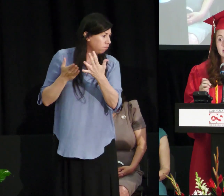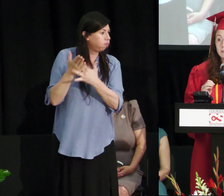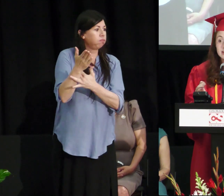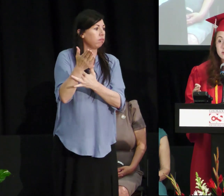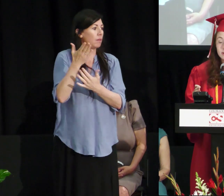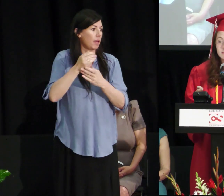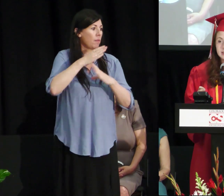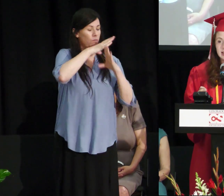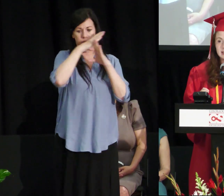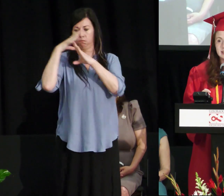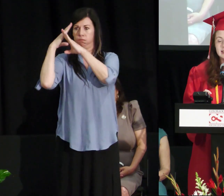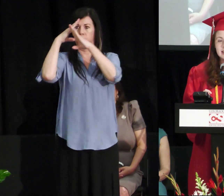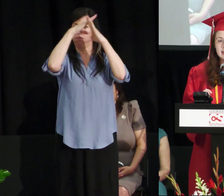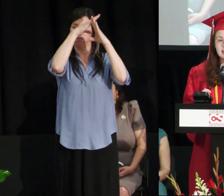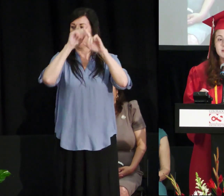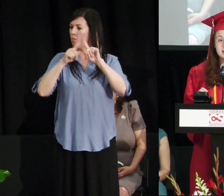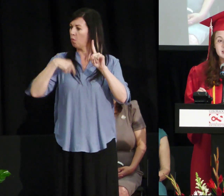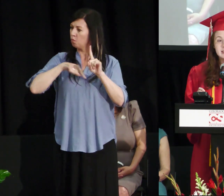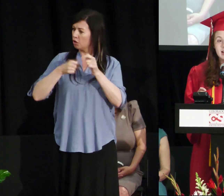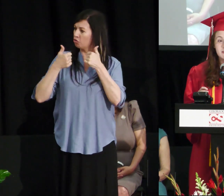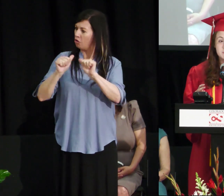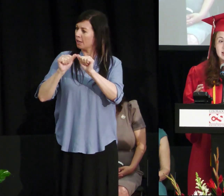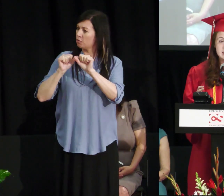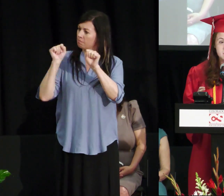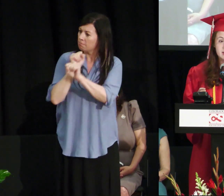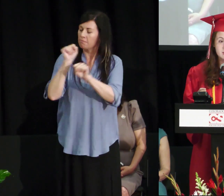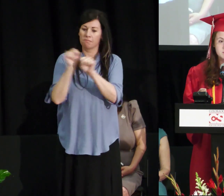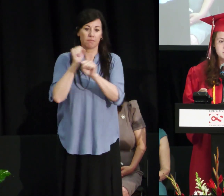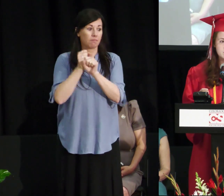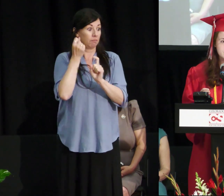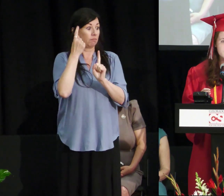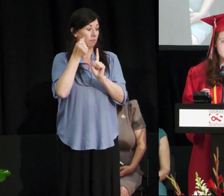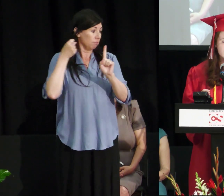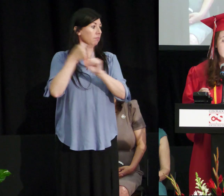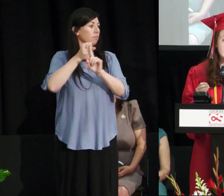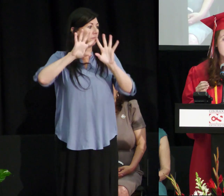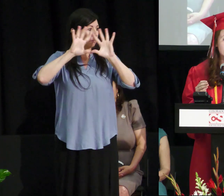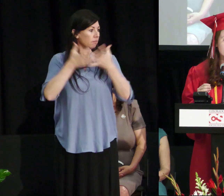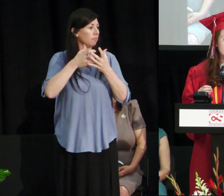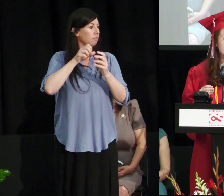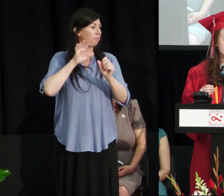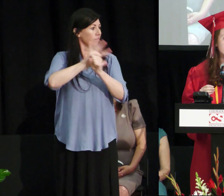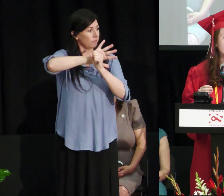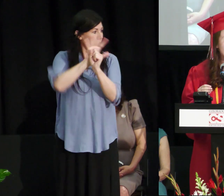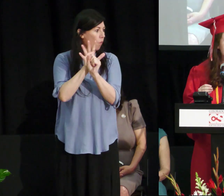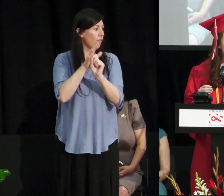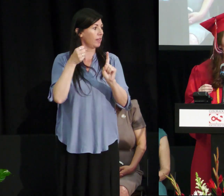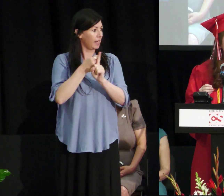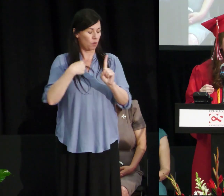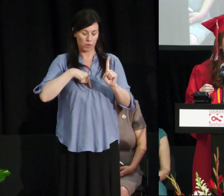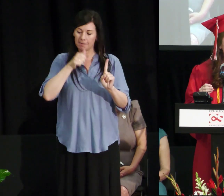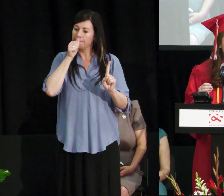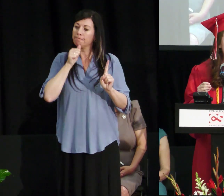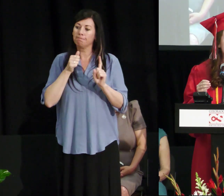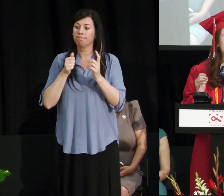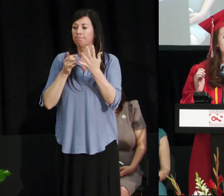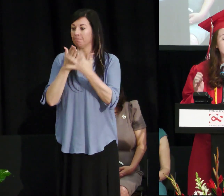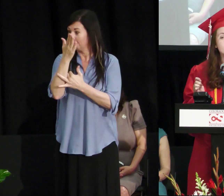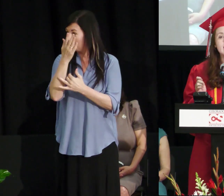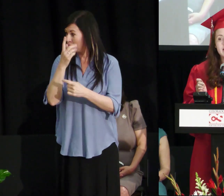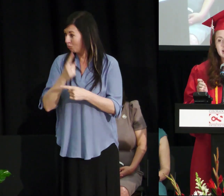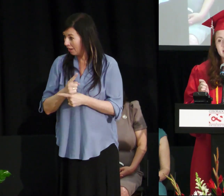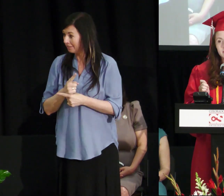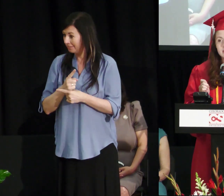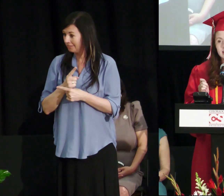hard despite circumstances in the midst of a pandemic. In order for us to